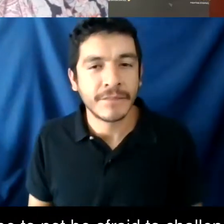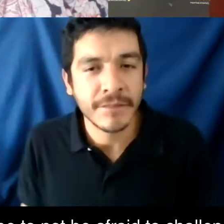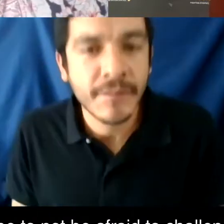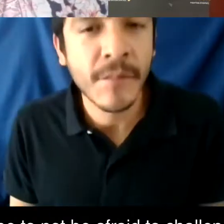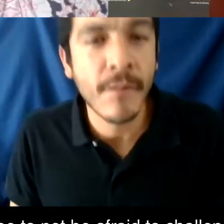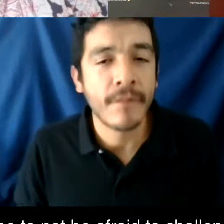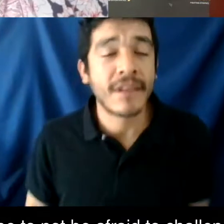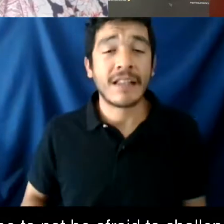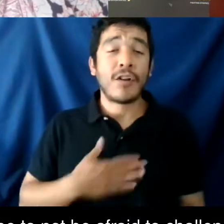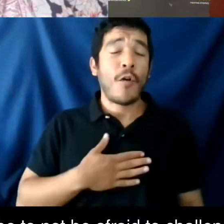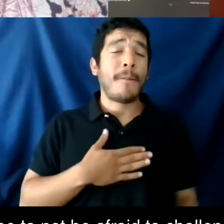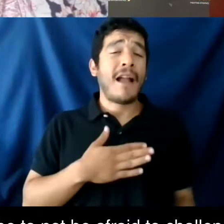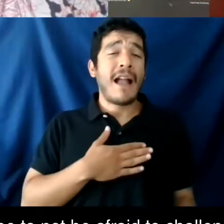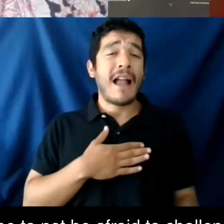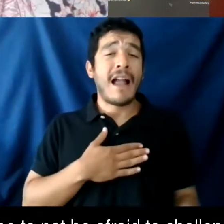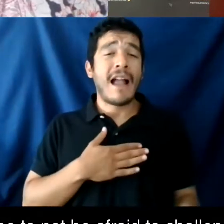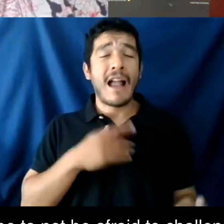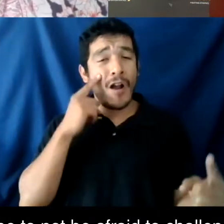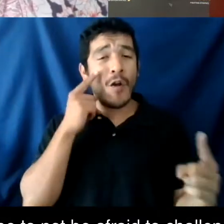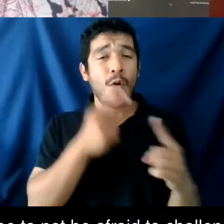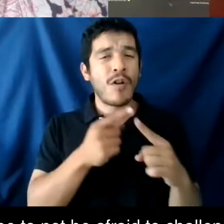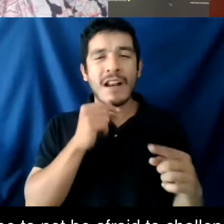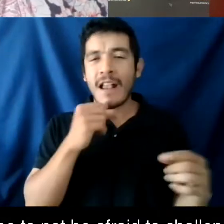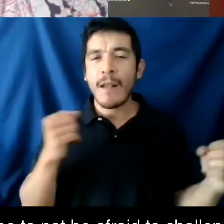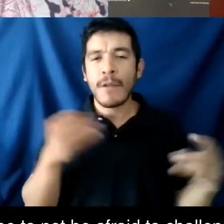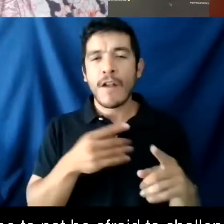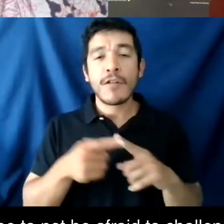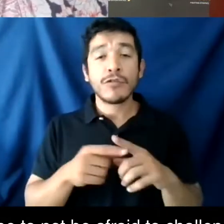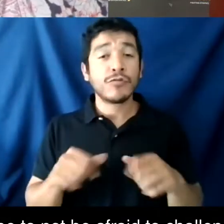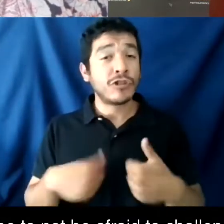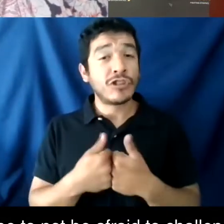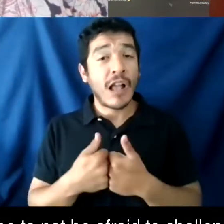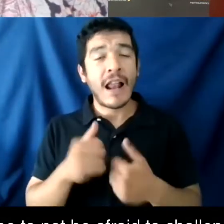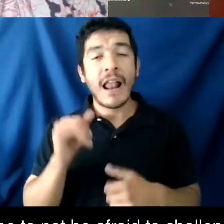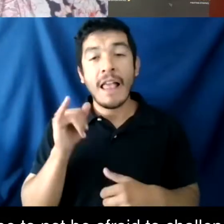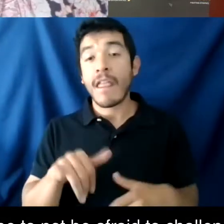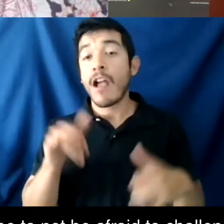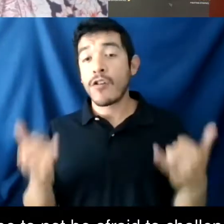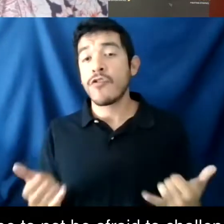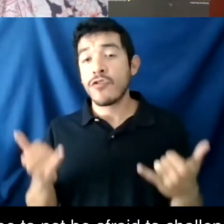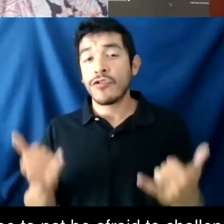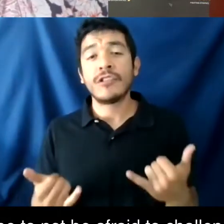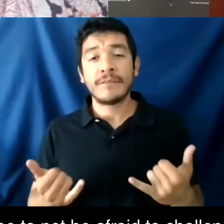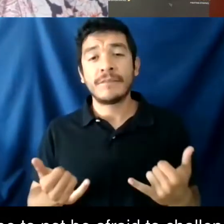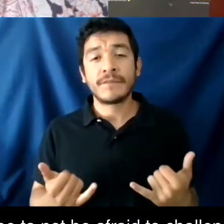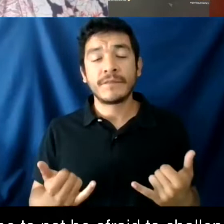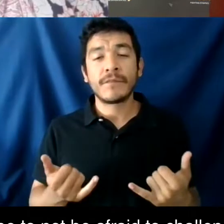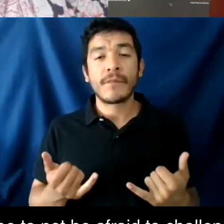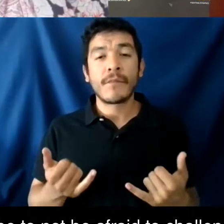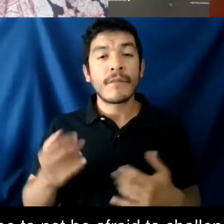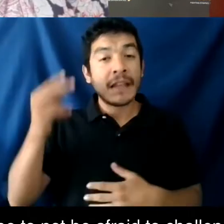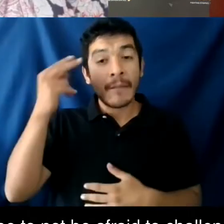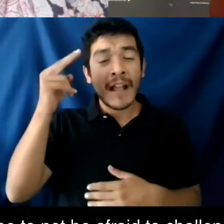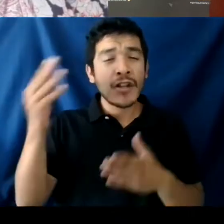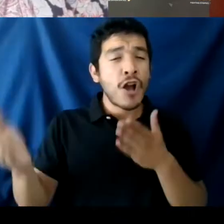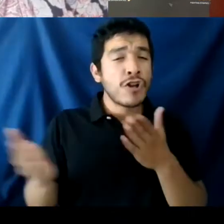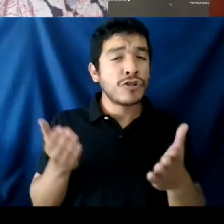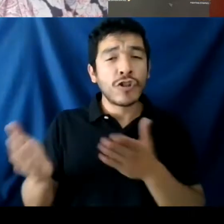approach would be to not be afraid to challenge the current Hispanic serving